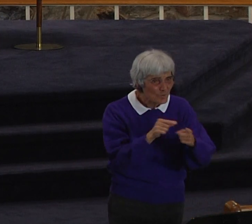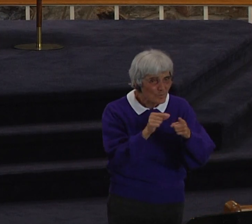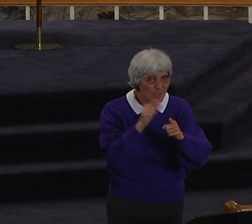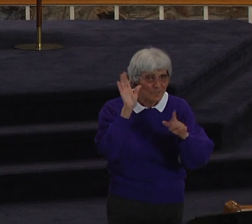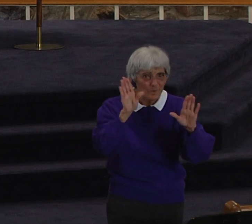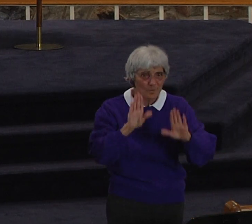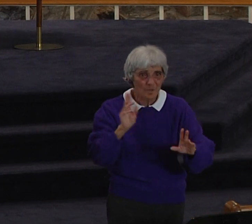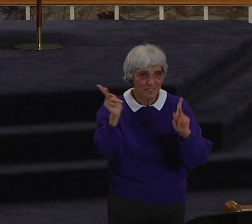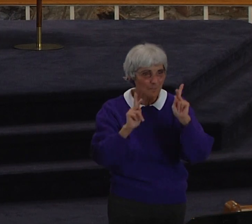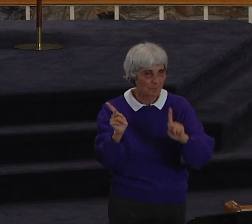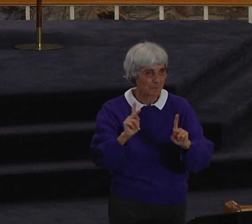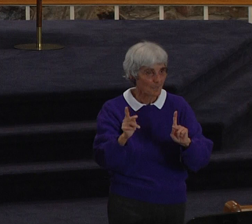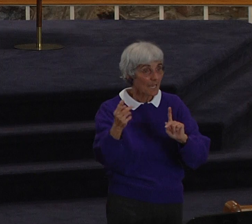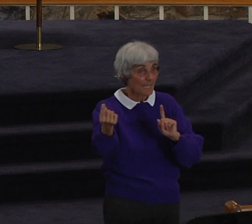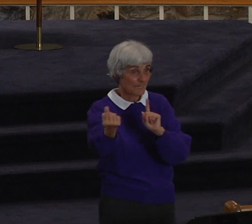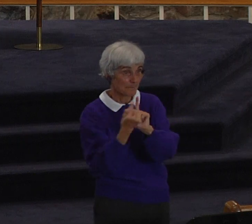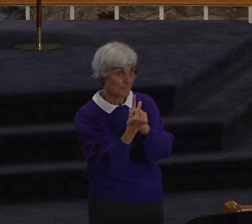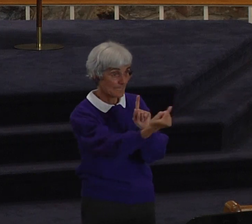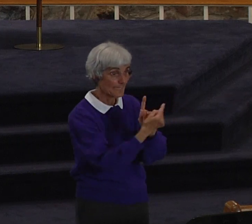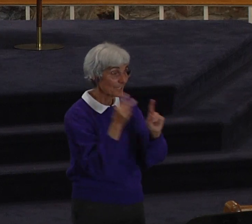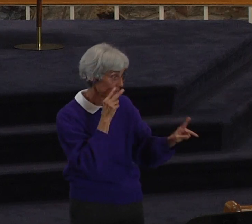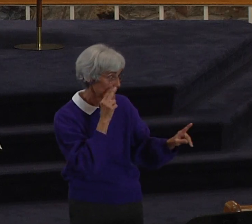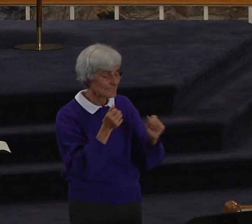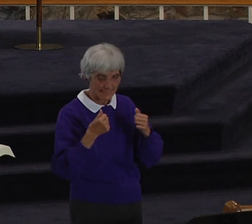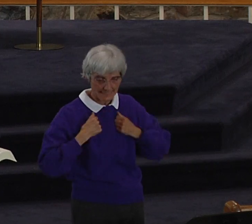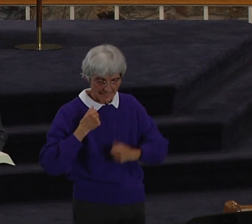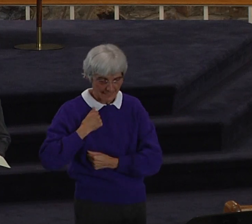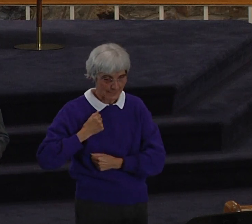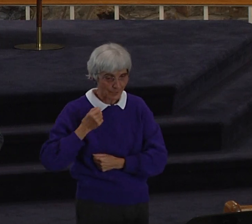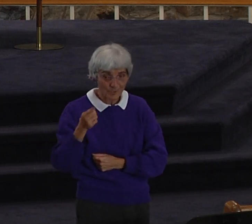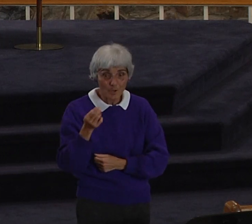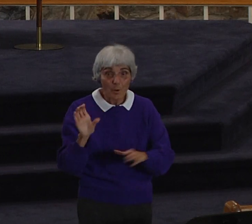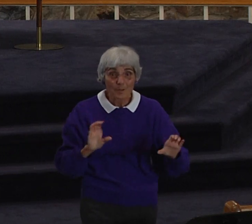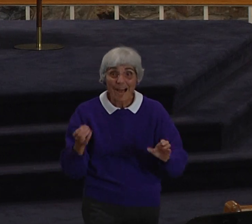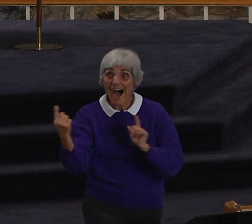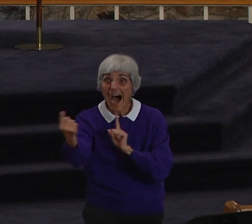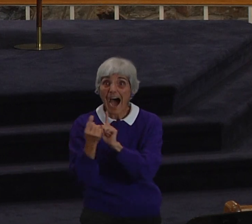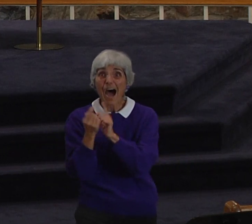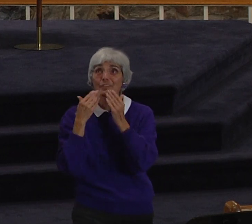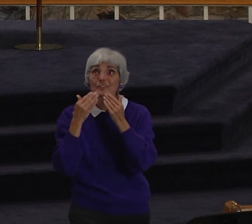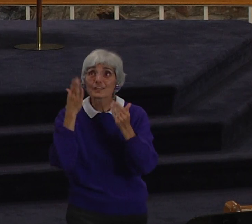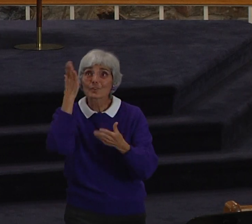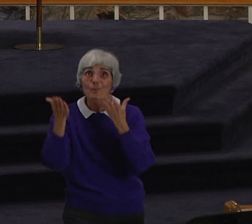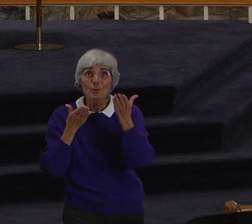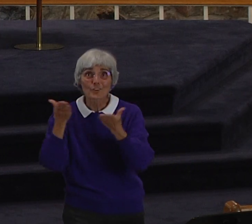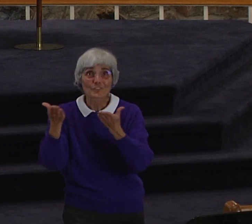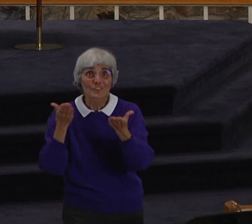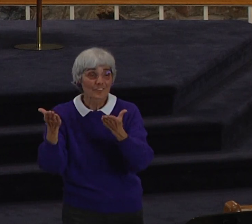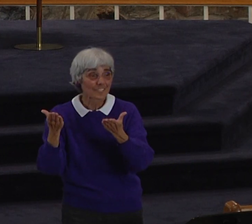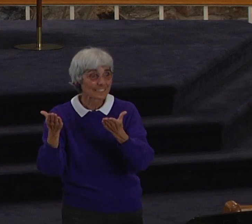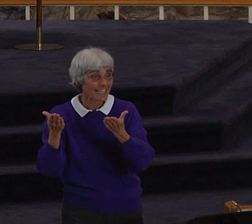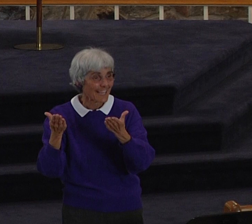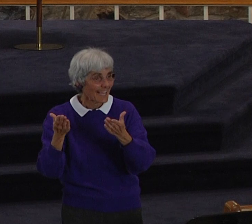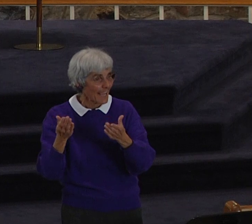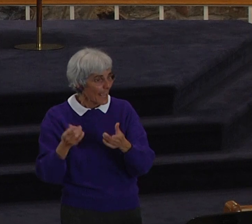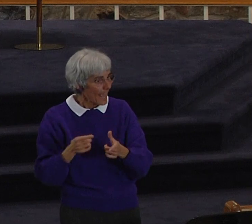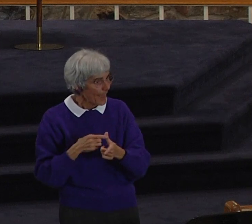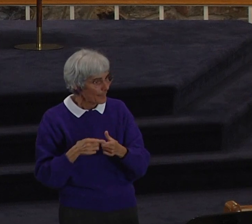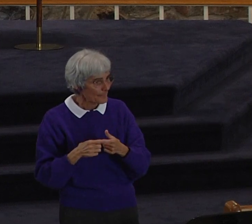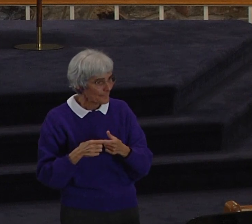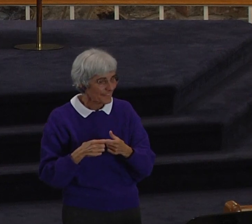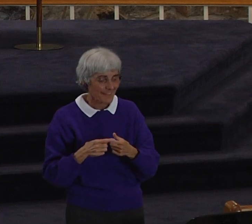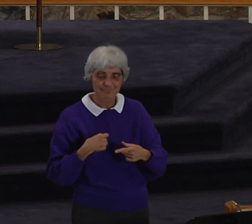people who come up to you time and time again and say, thank you for your service. The temptation is to say,